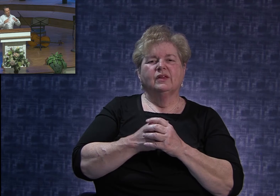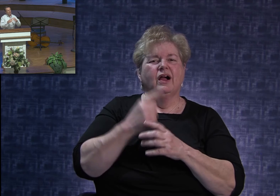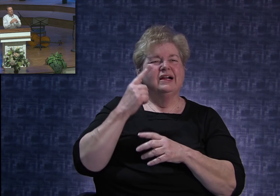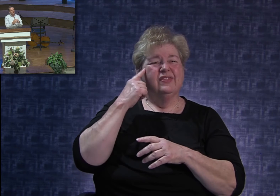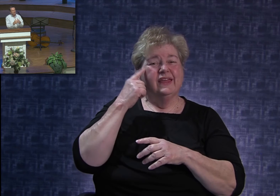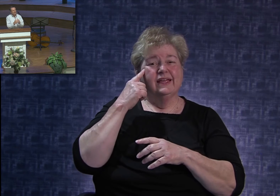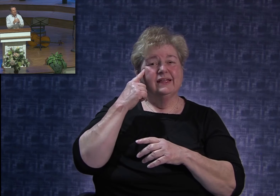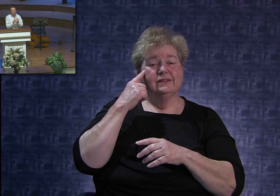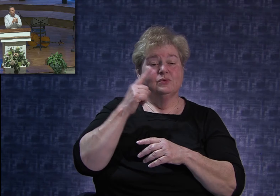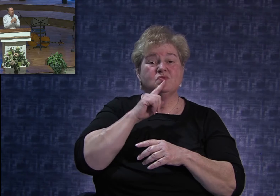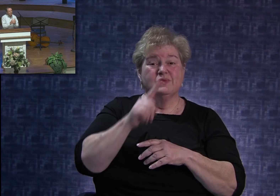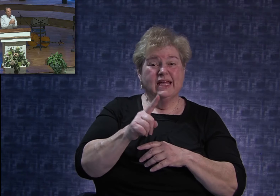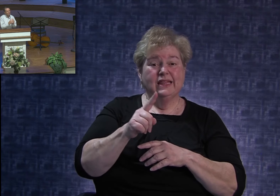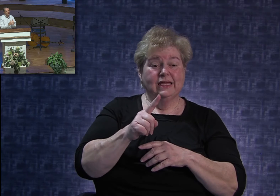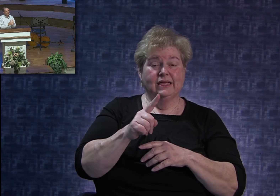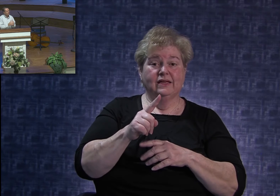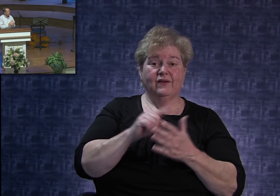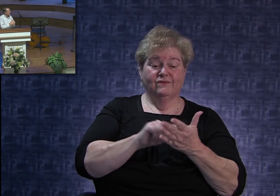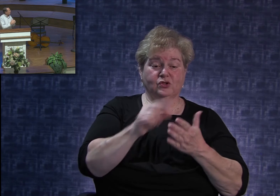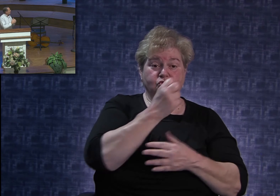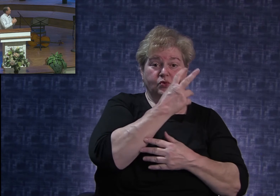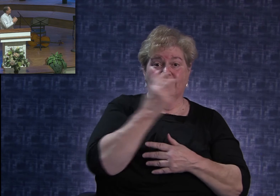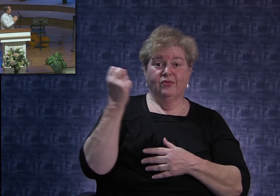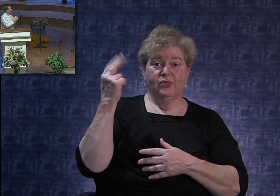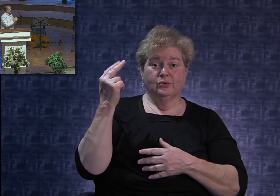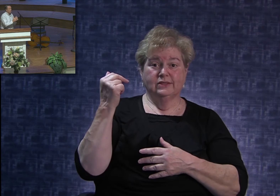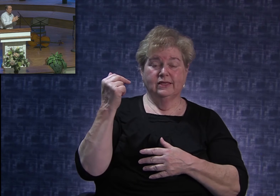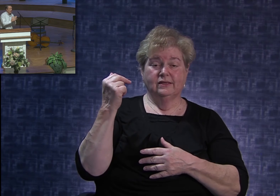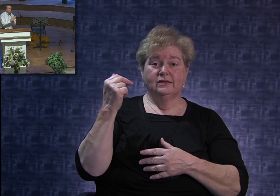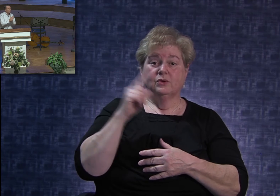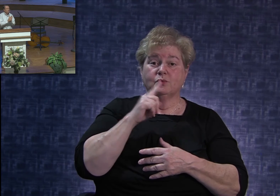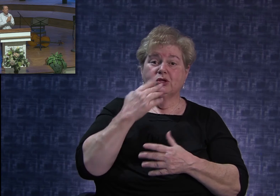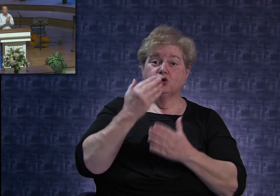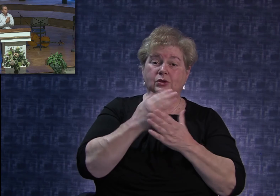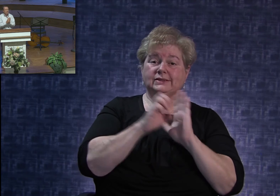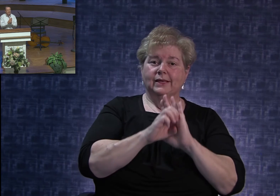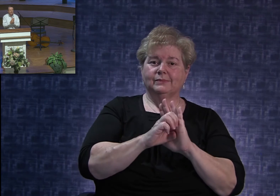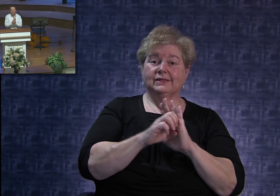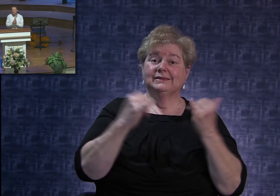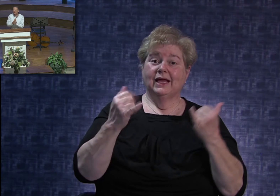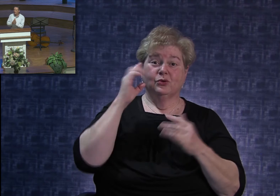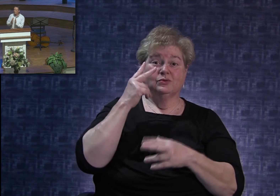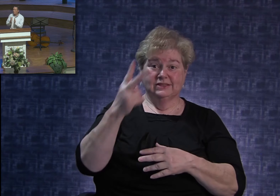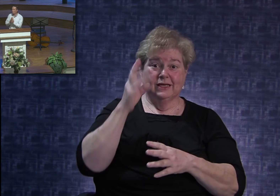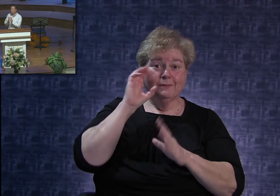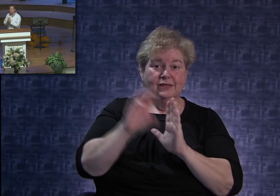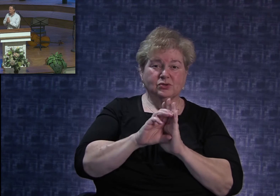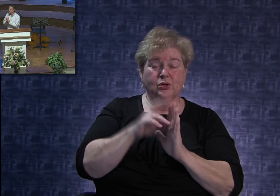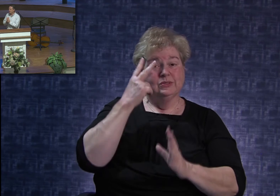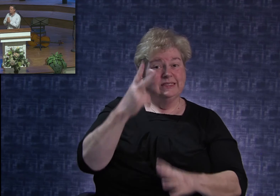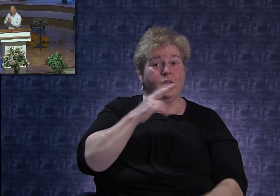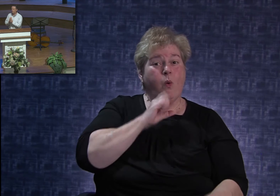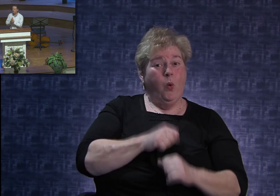really 12 and 13 are a beautiful picture of this. Now, let me take a quick poll. How many of you see an older